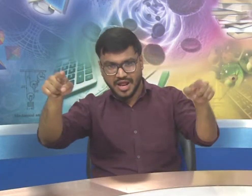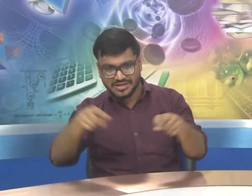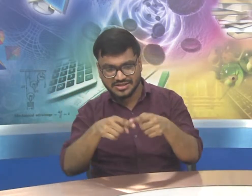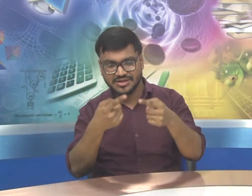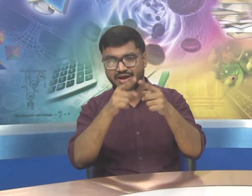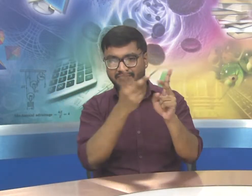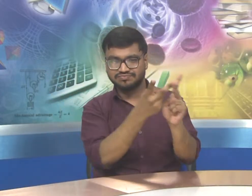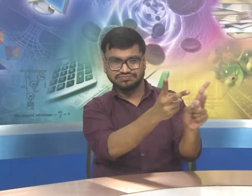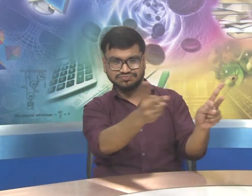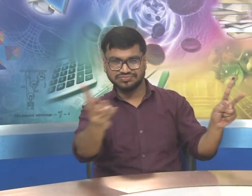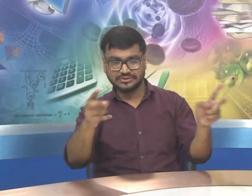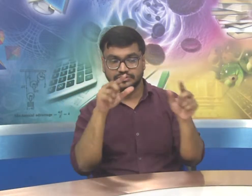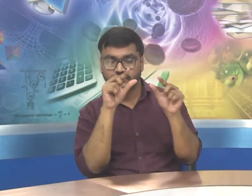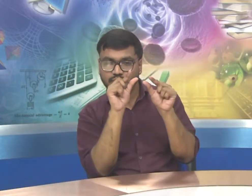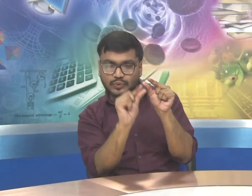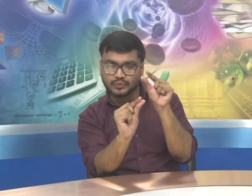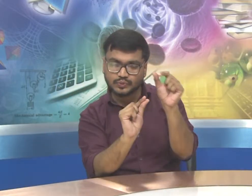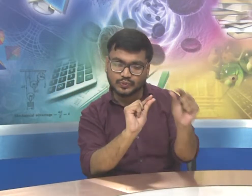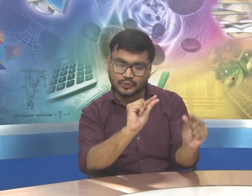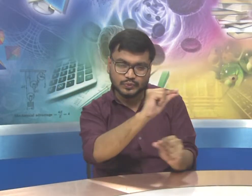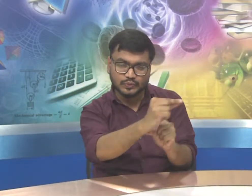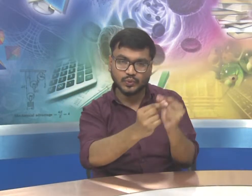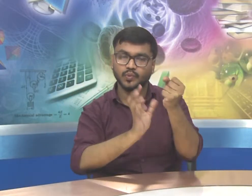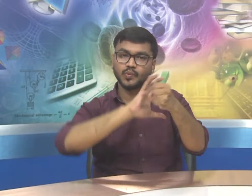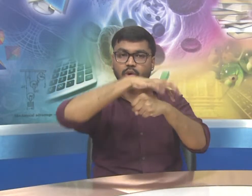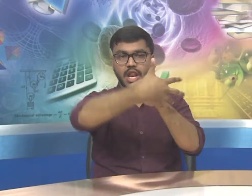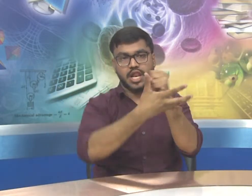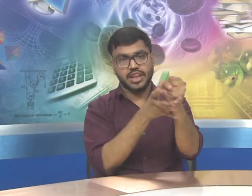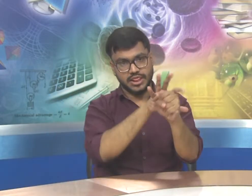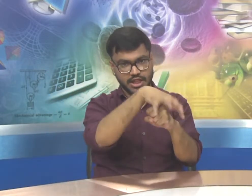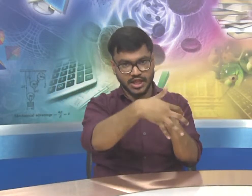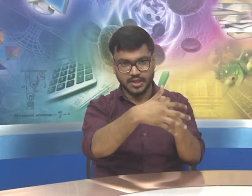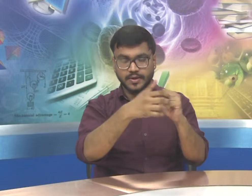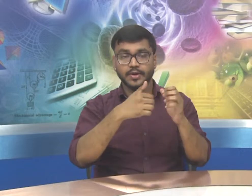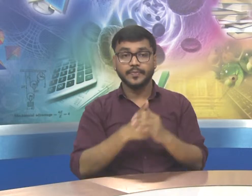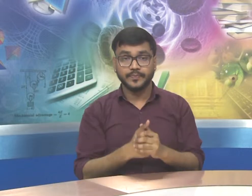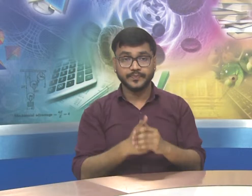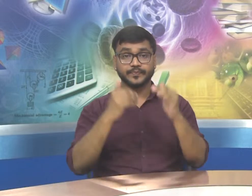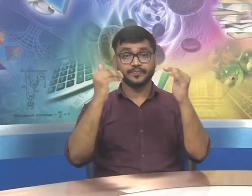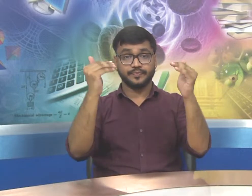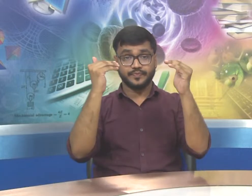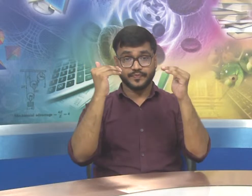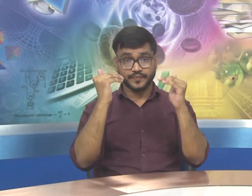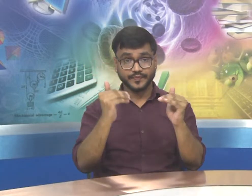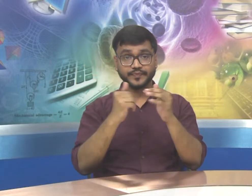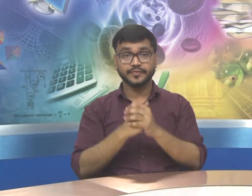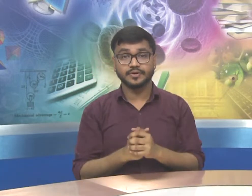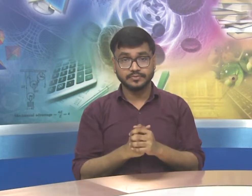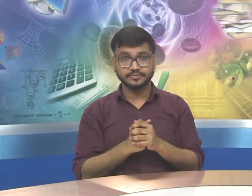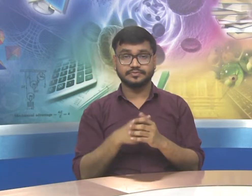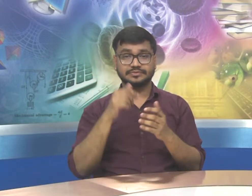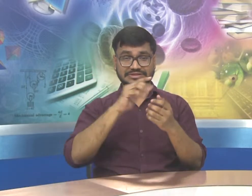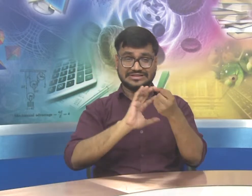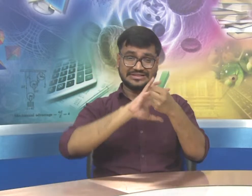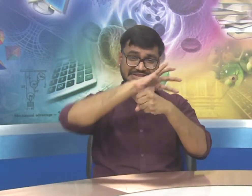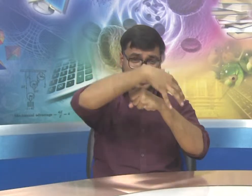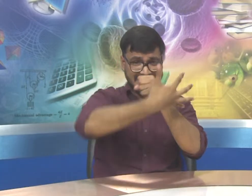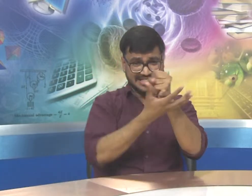Atoms are nearly spherical in shape. They are extremely small